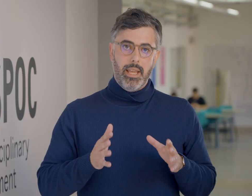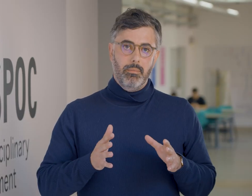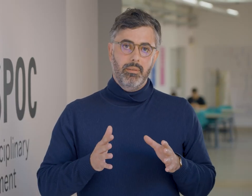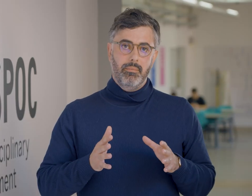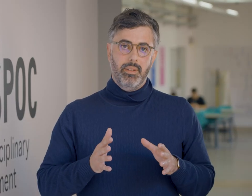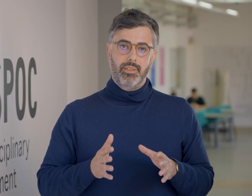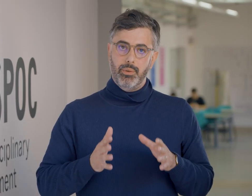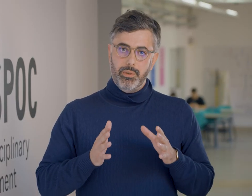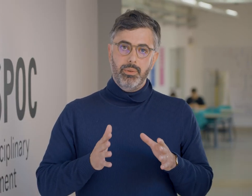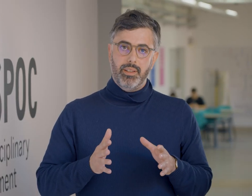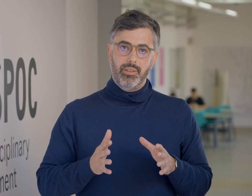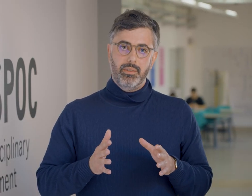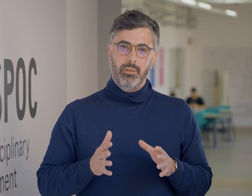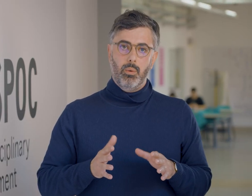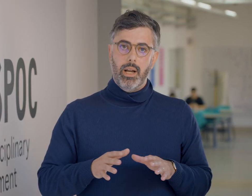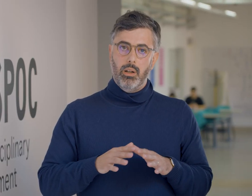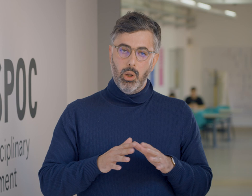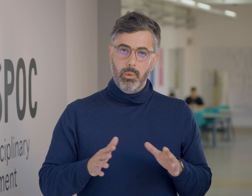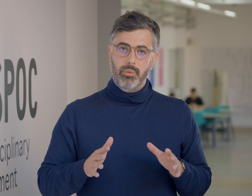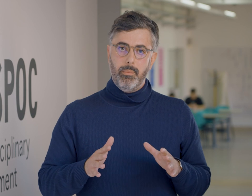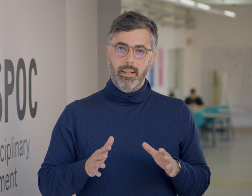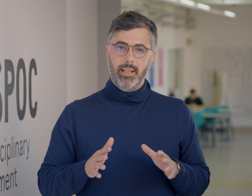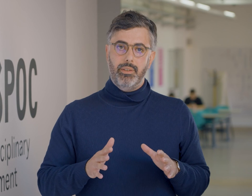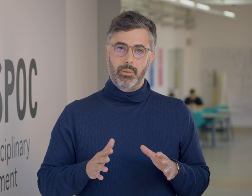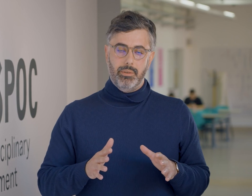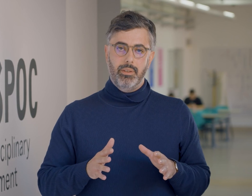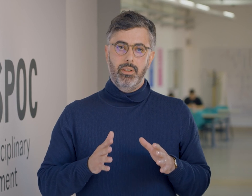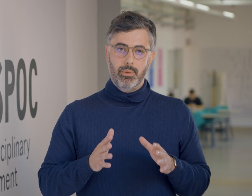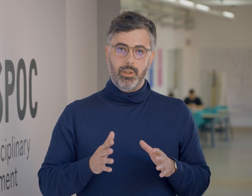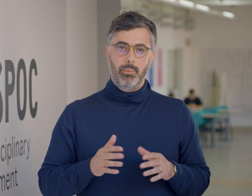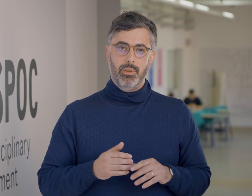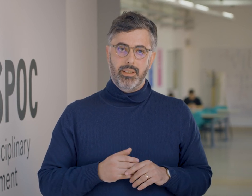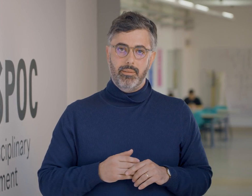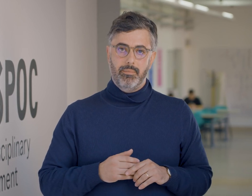aim is to do this while always remaining attuned to the community.